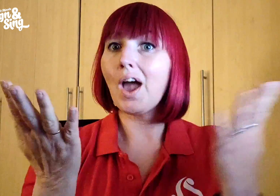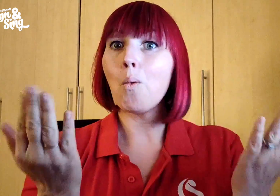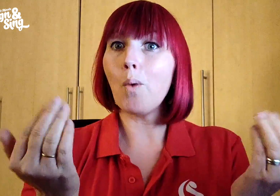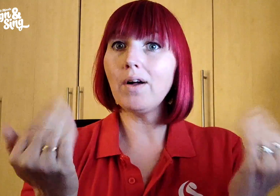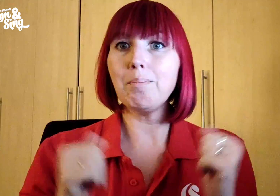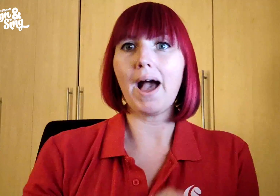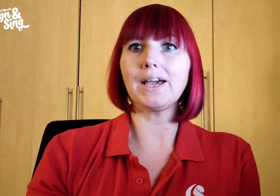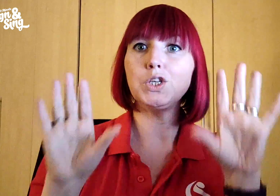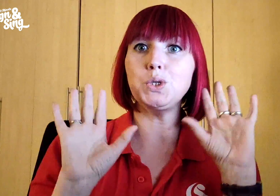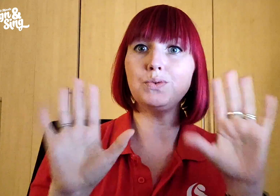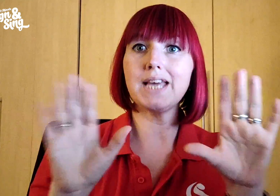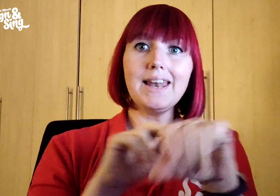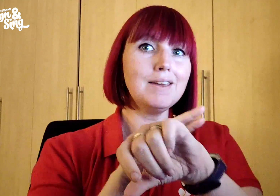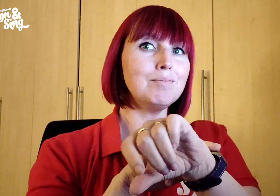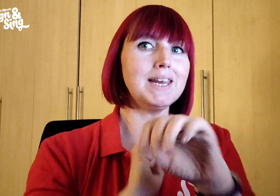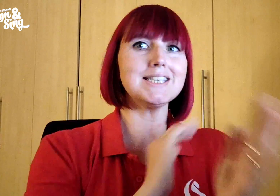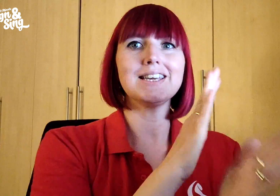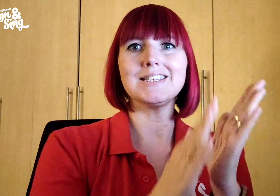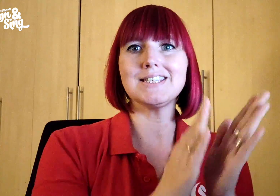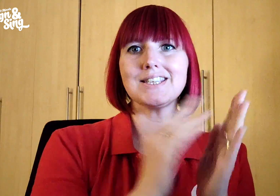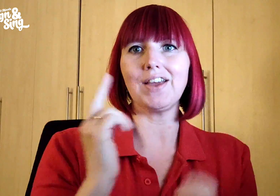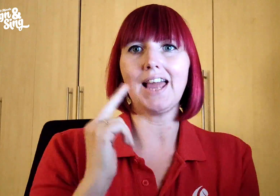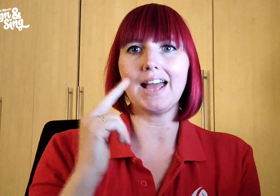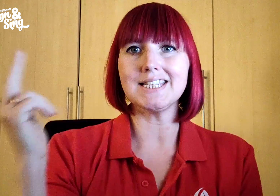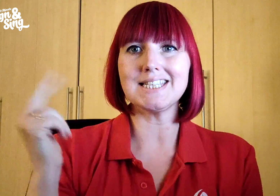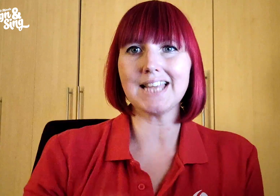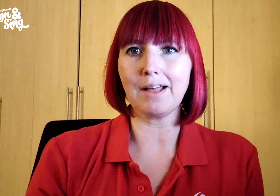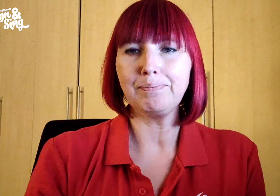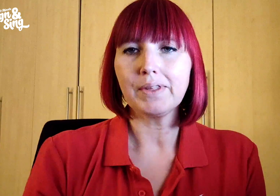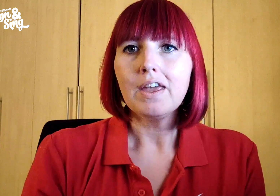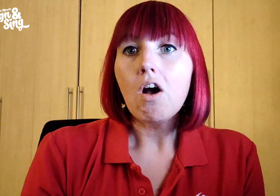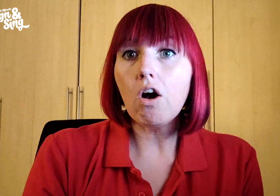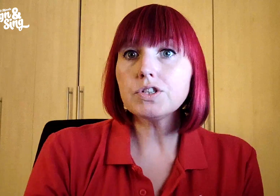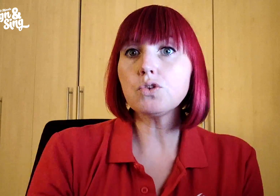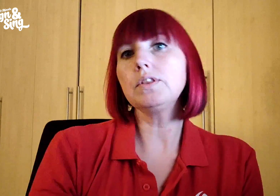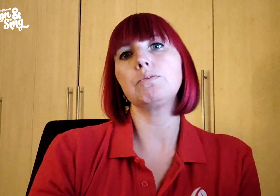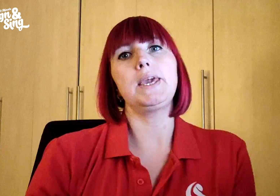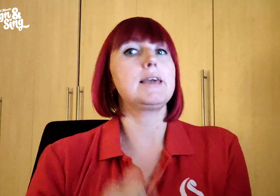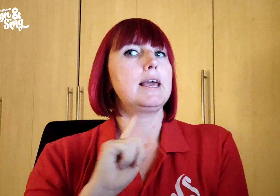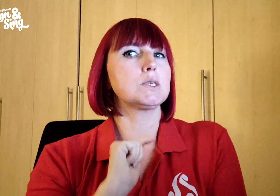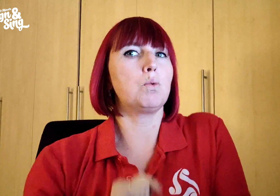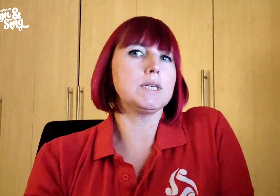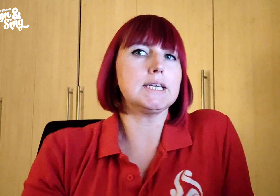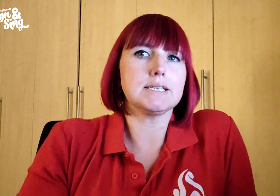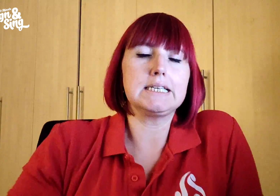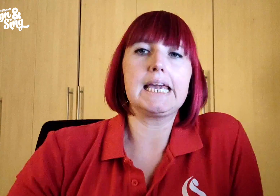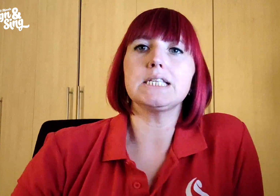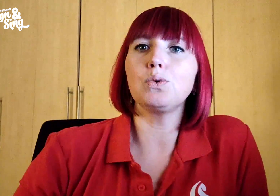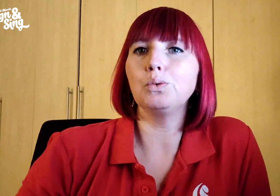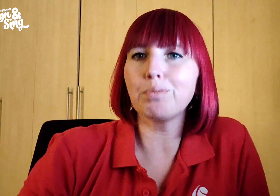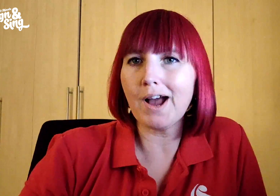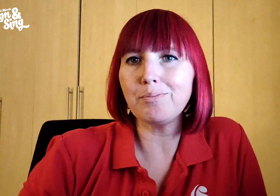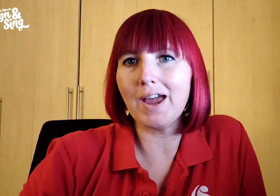Hi everyone, welcome back to 10-Minute Sign and Sing. Our song this week is quite